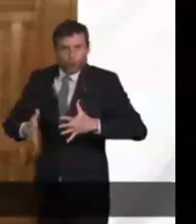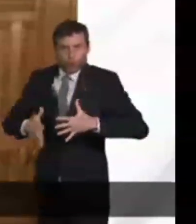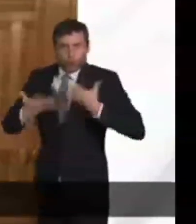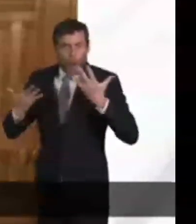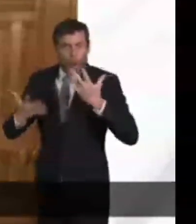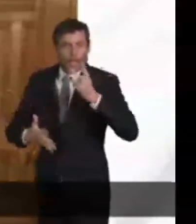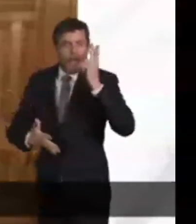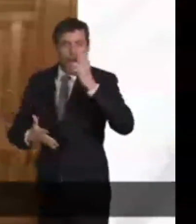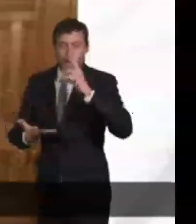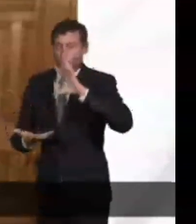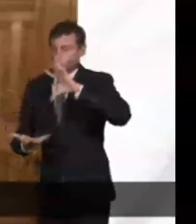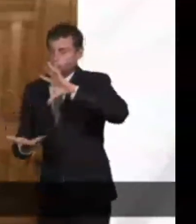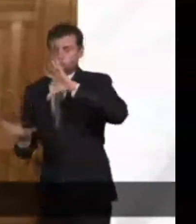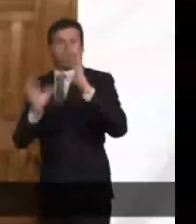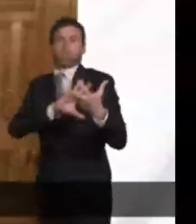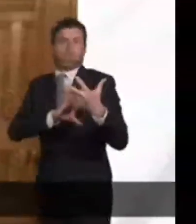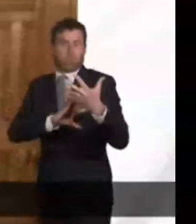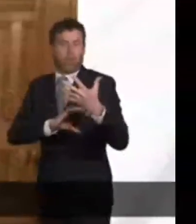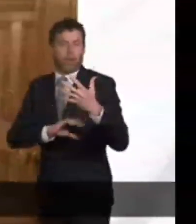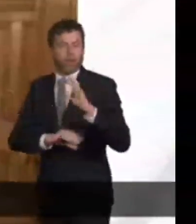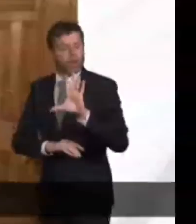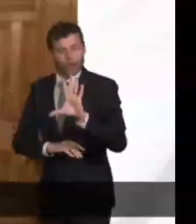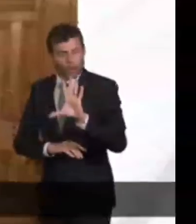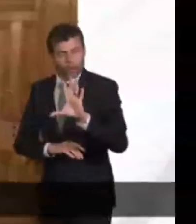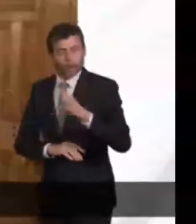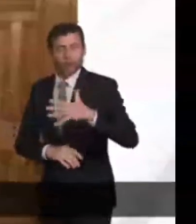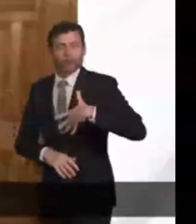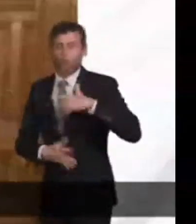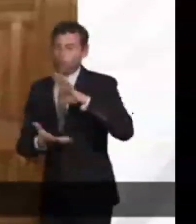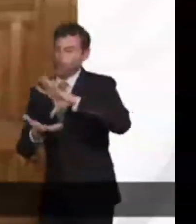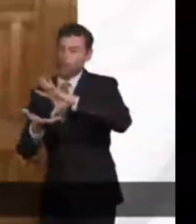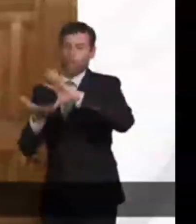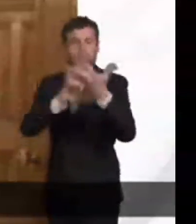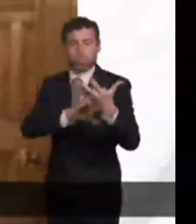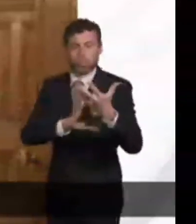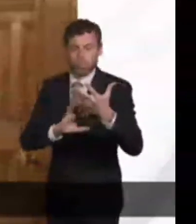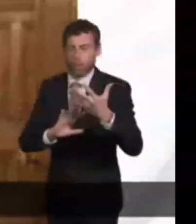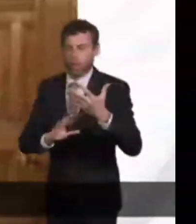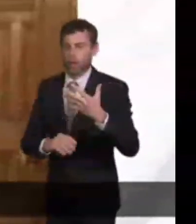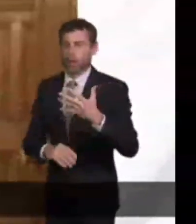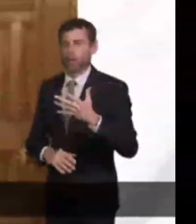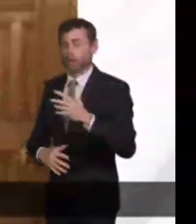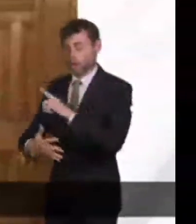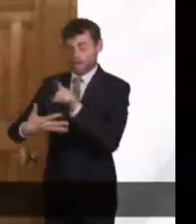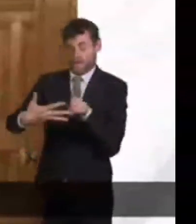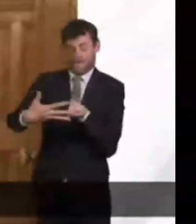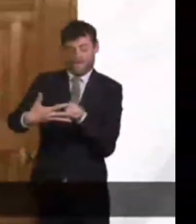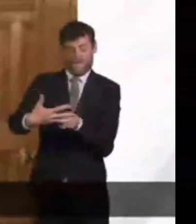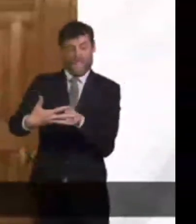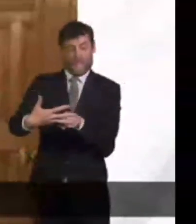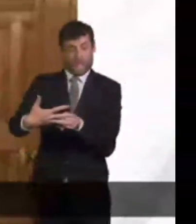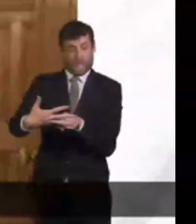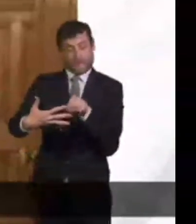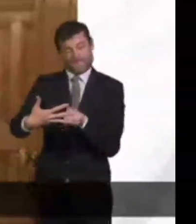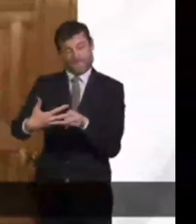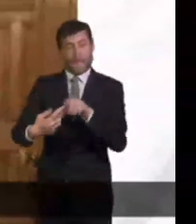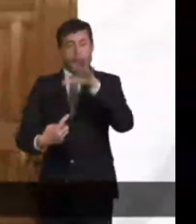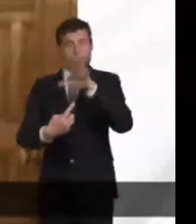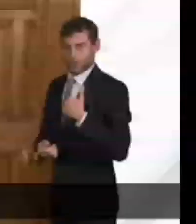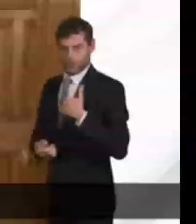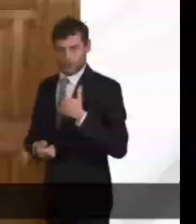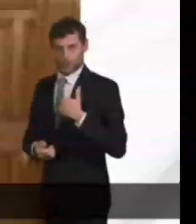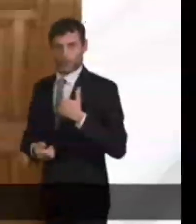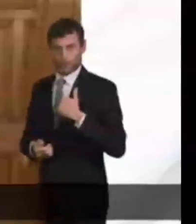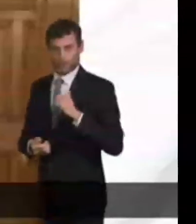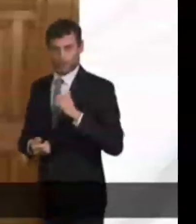And so to avoid that disaster, our fifth and final test is that nothing